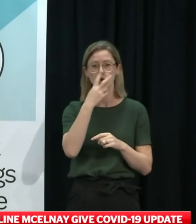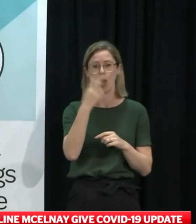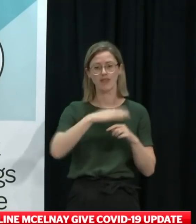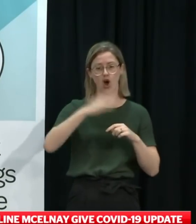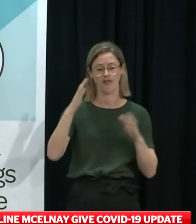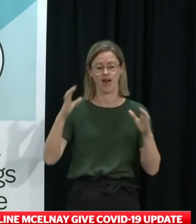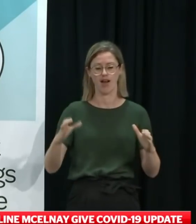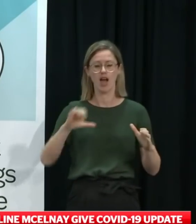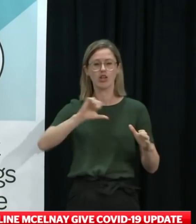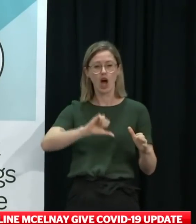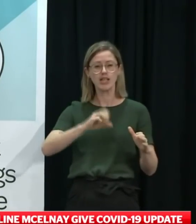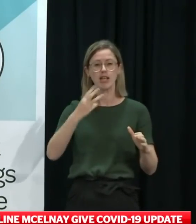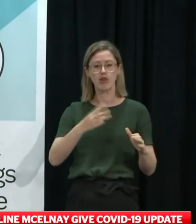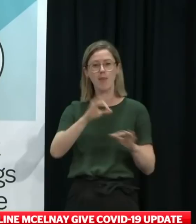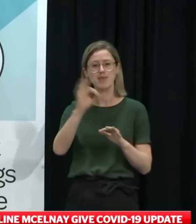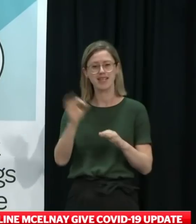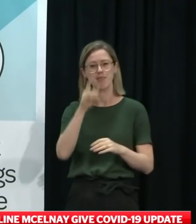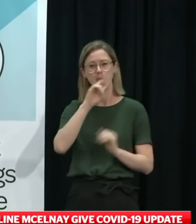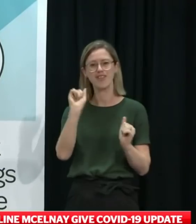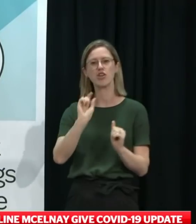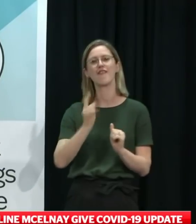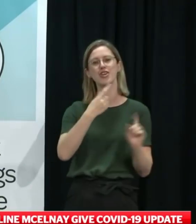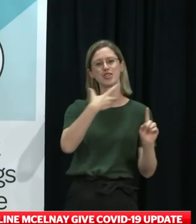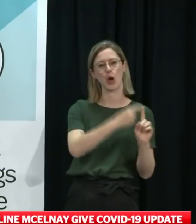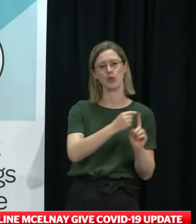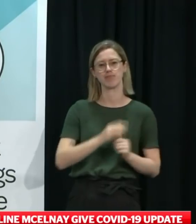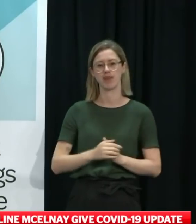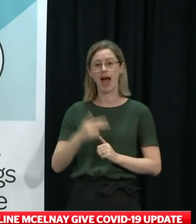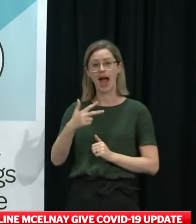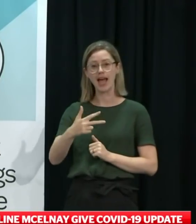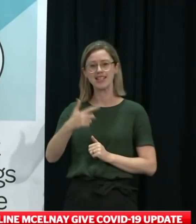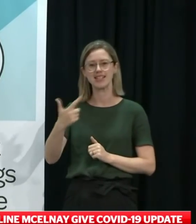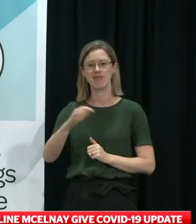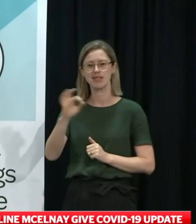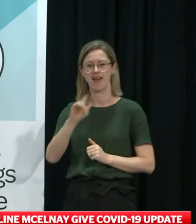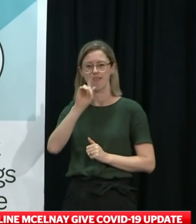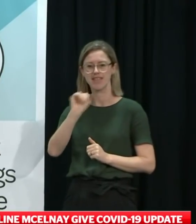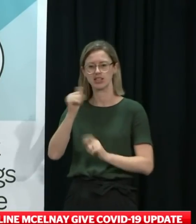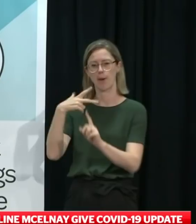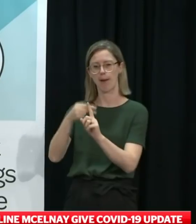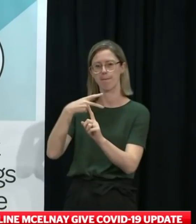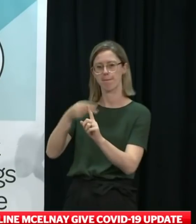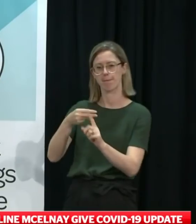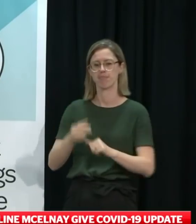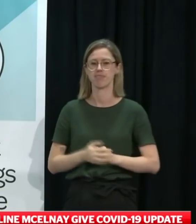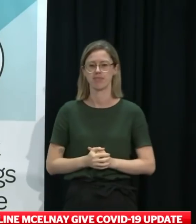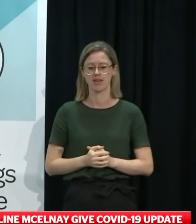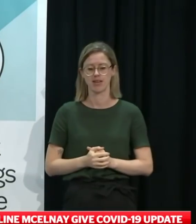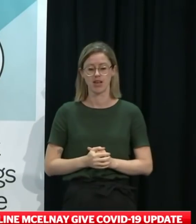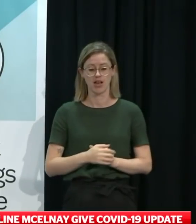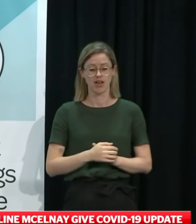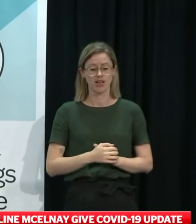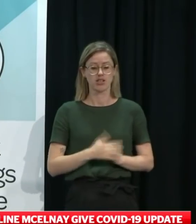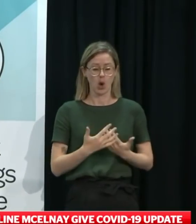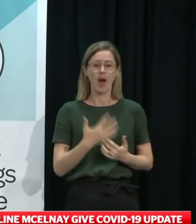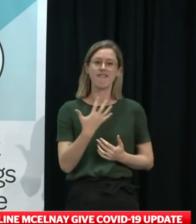have 93% with a first dose and 87% with full vaccination. Of the remaining 5